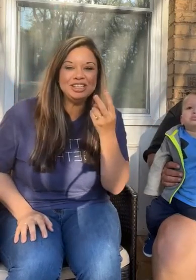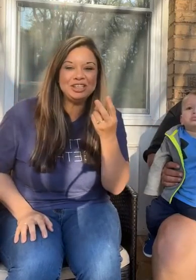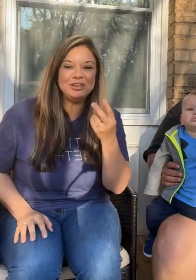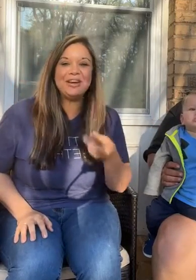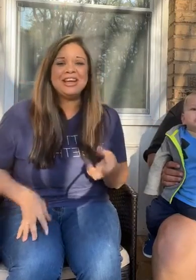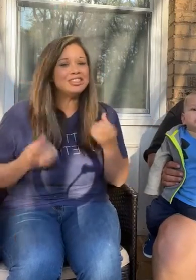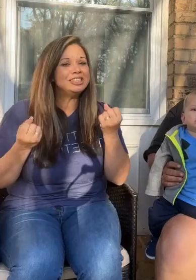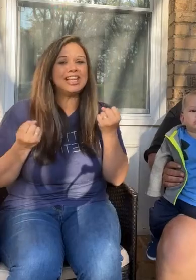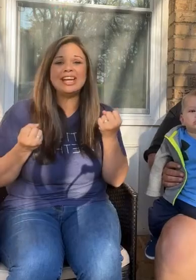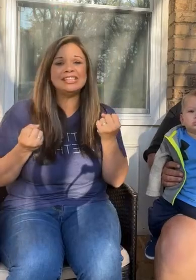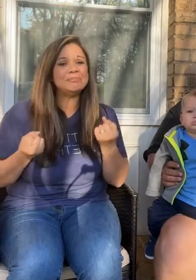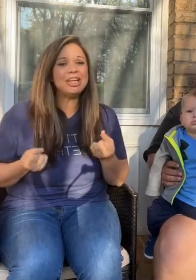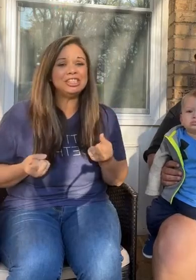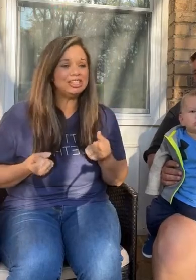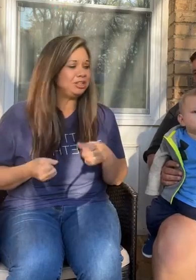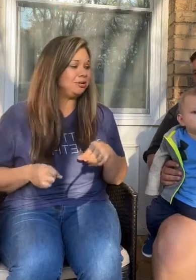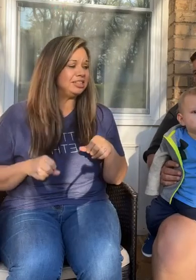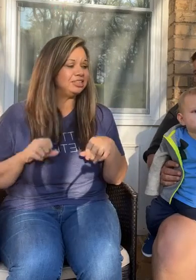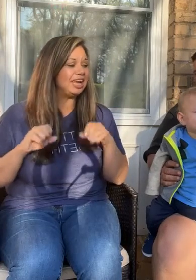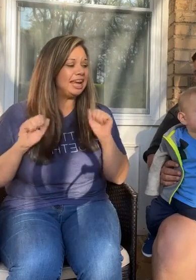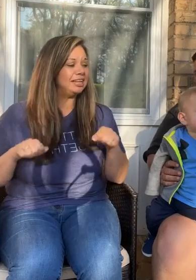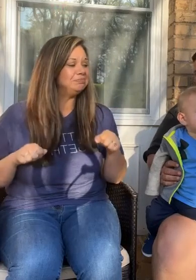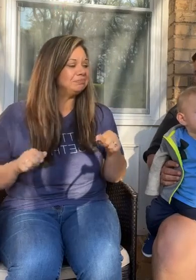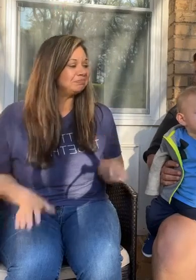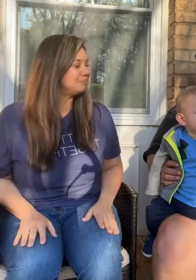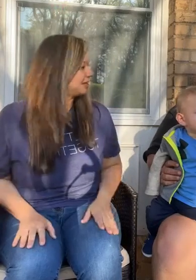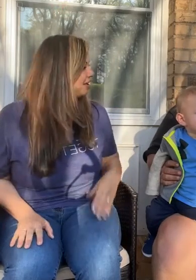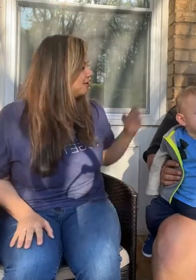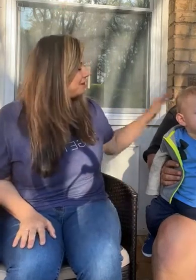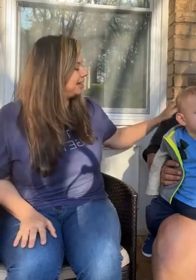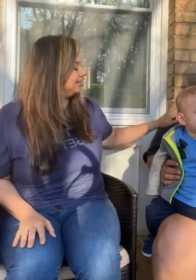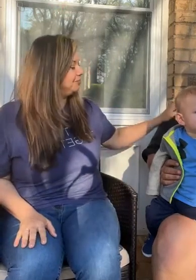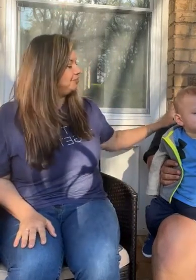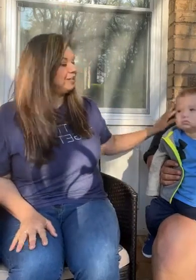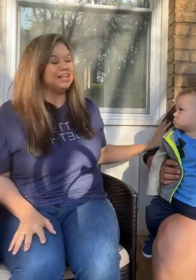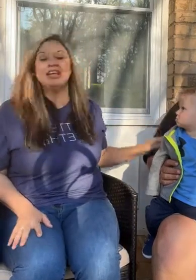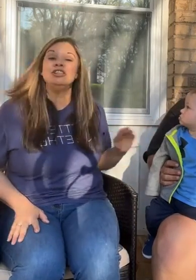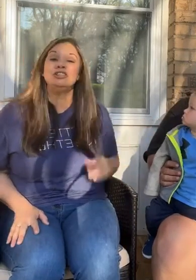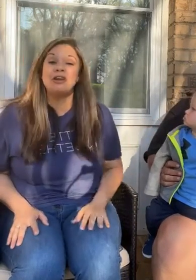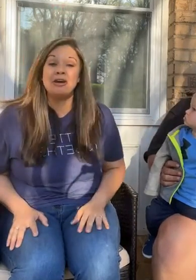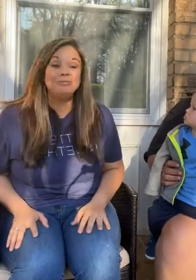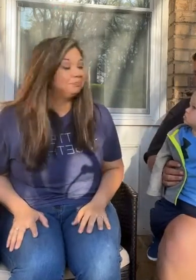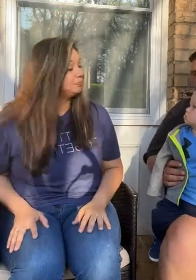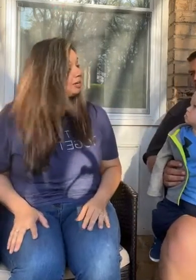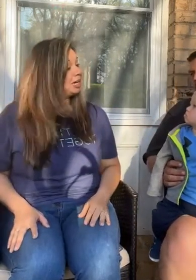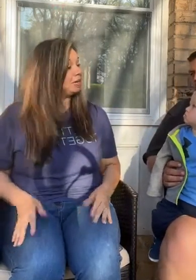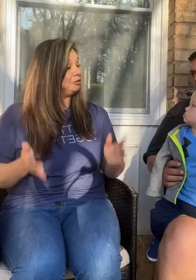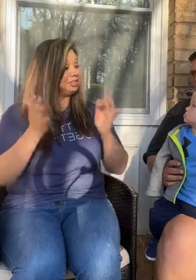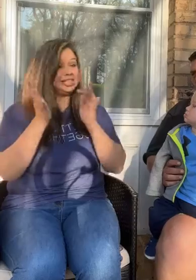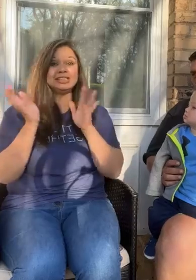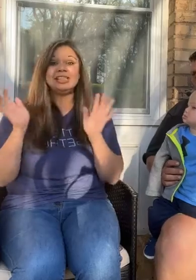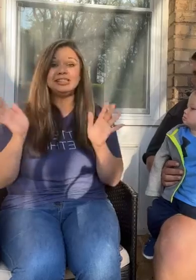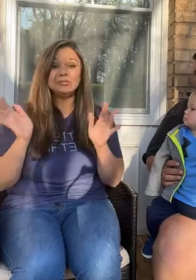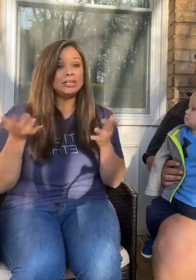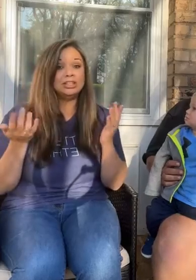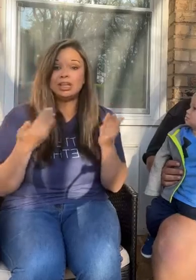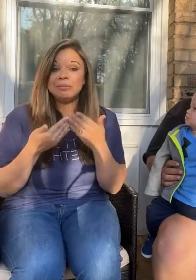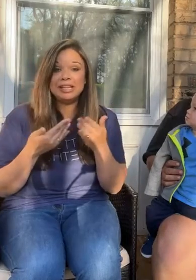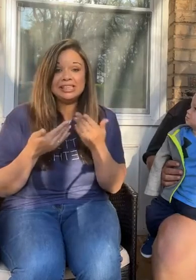you, just sign as much as you can. All right. So we're going to go Jesus. We're going to try to make this